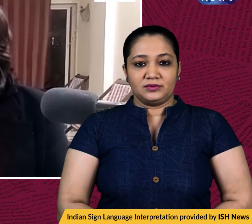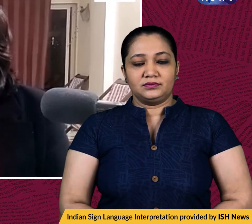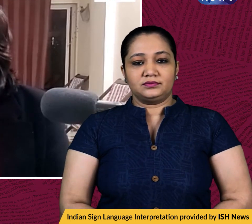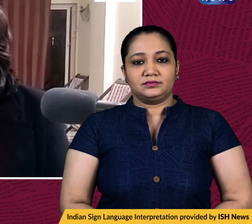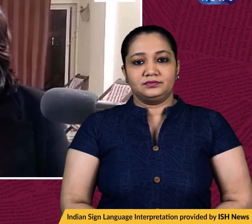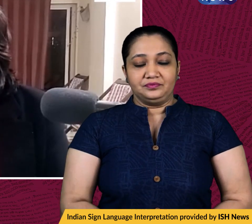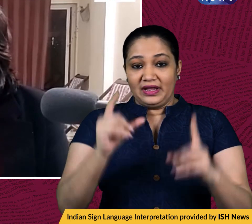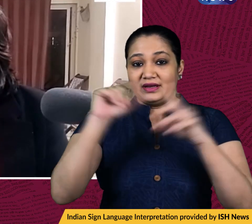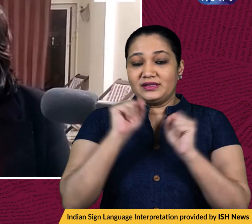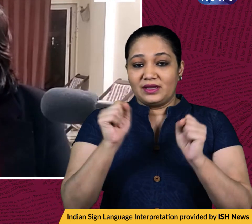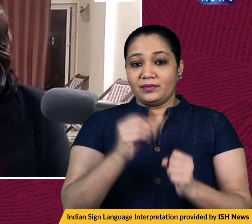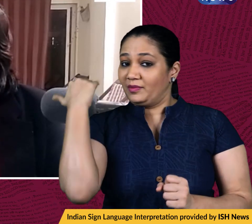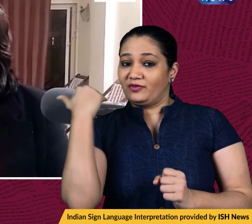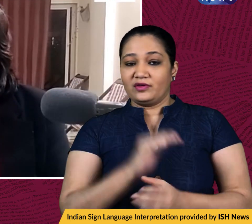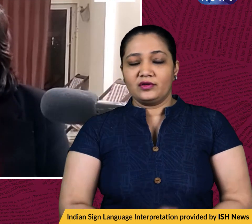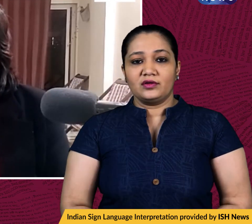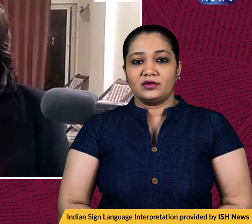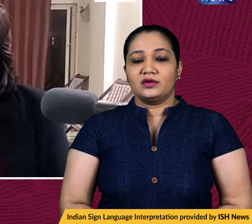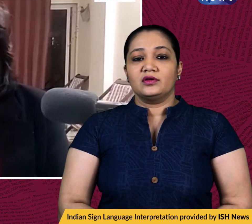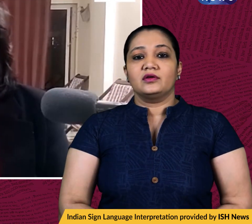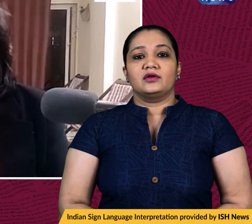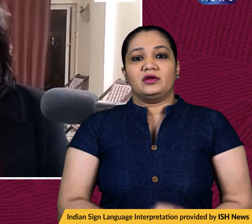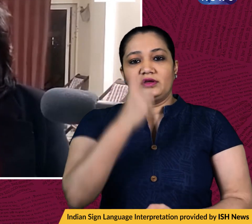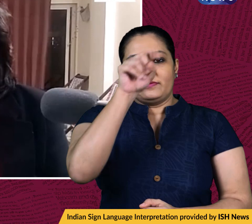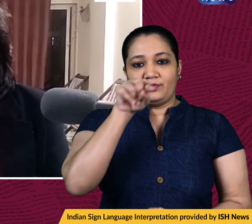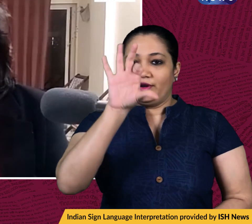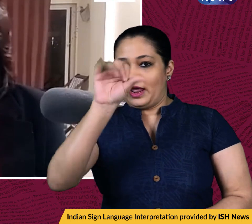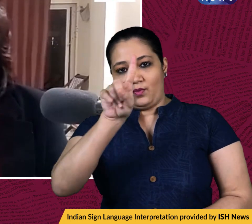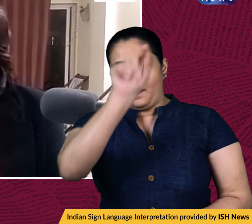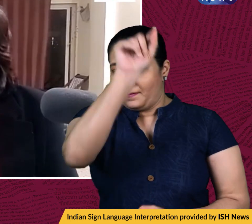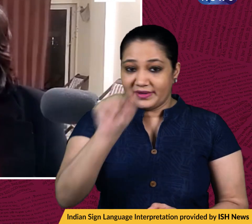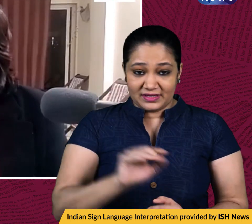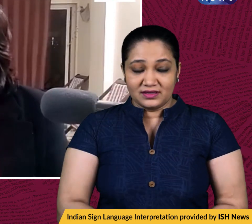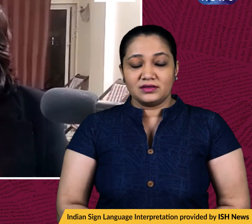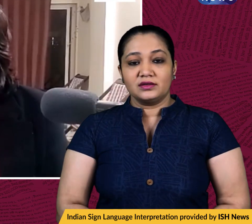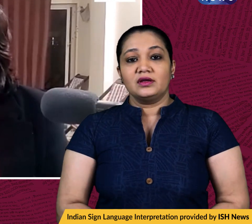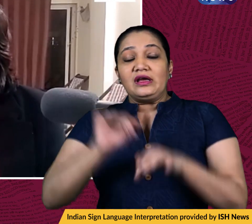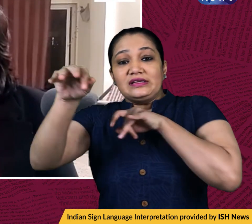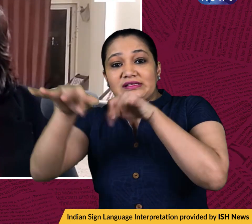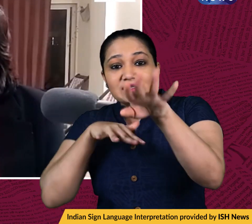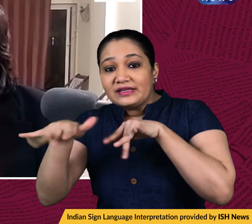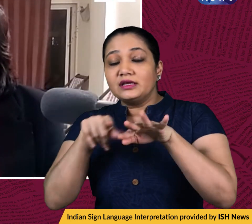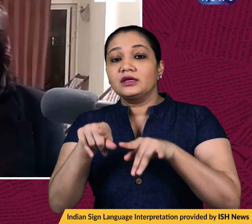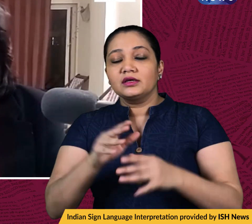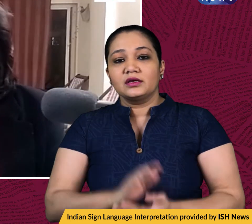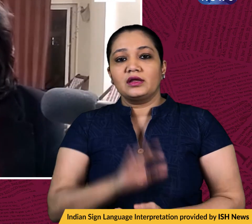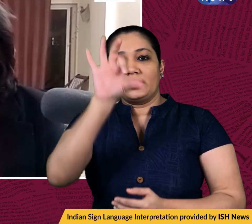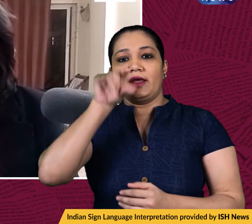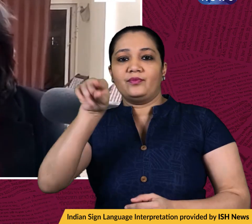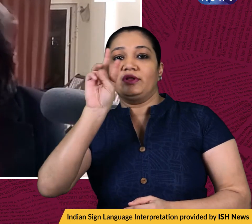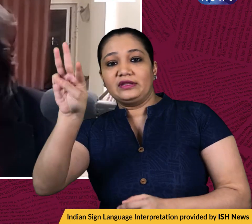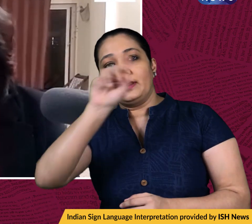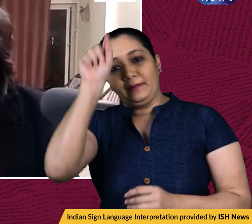5.84%. Now, in December, the unemployment rate stood at 7.91%, while the urban unemployment rate was